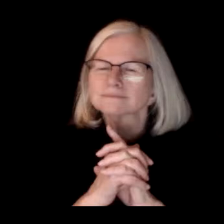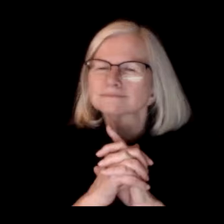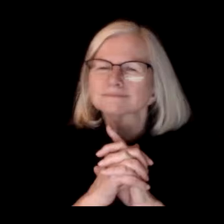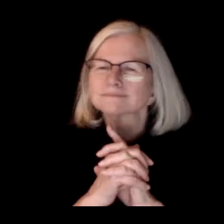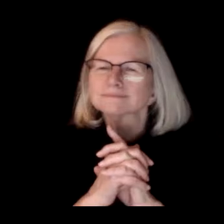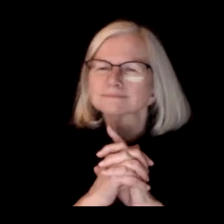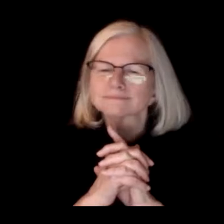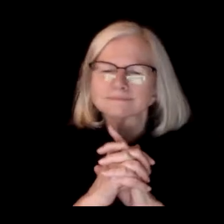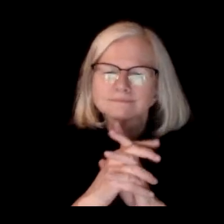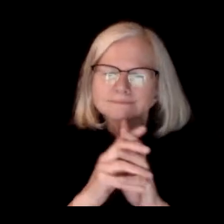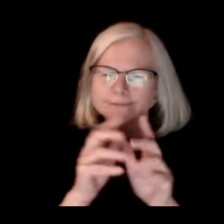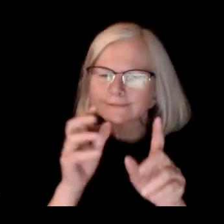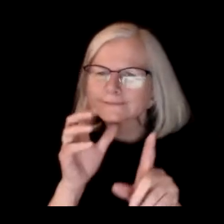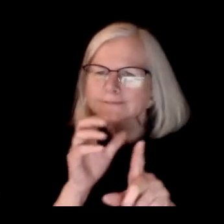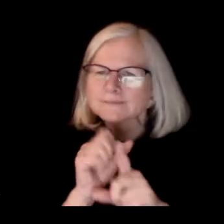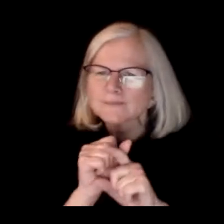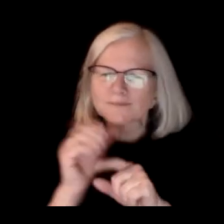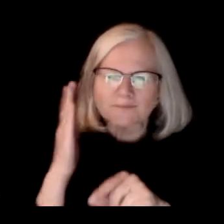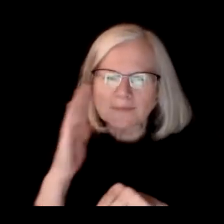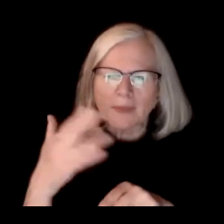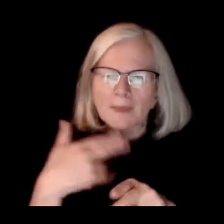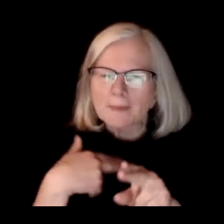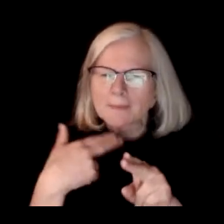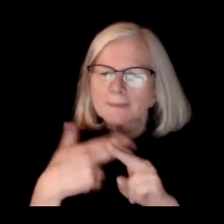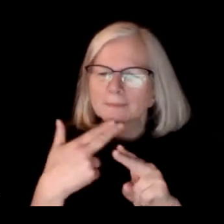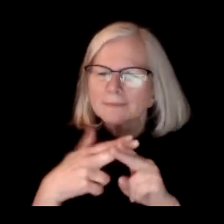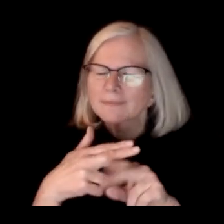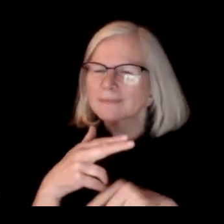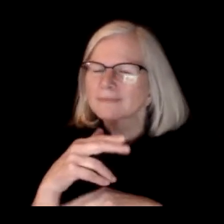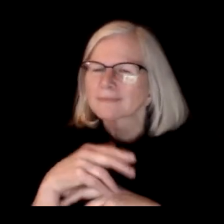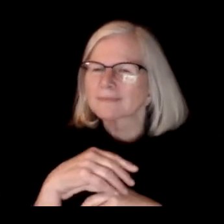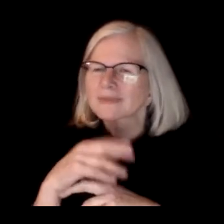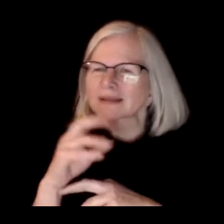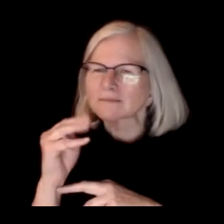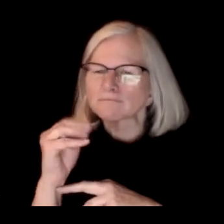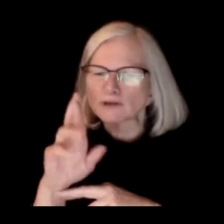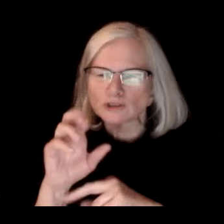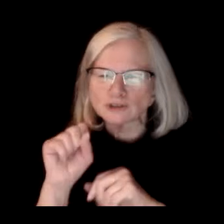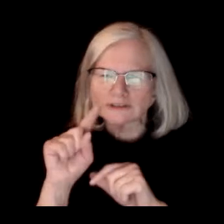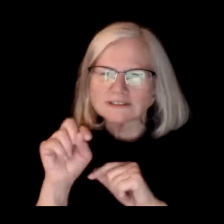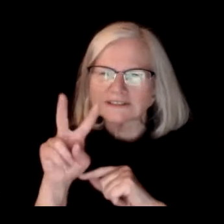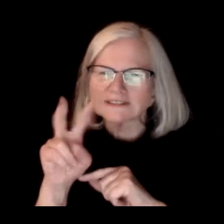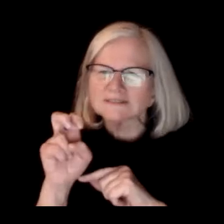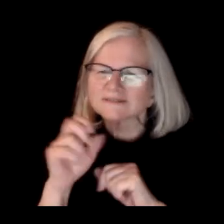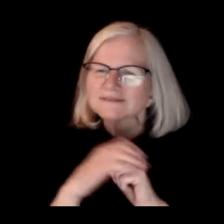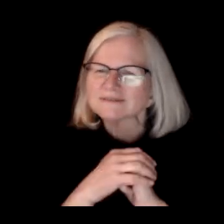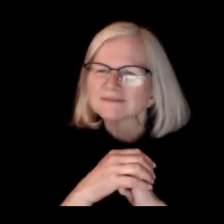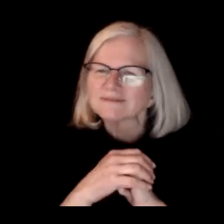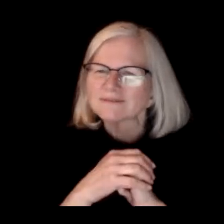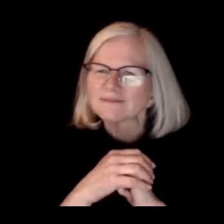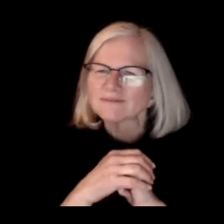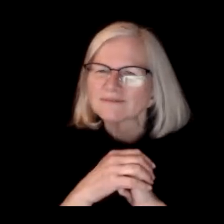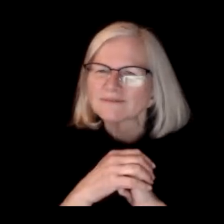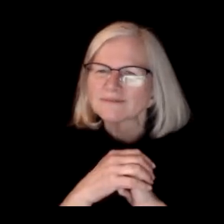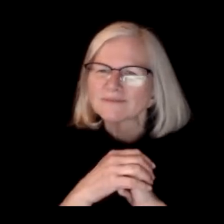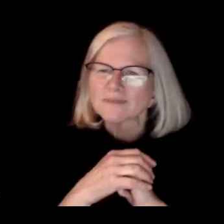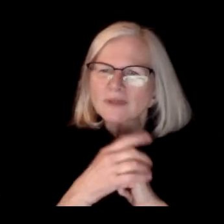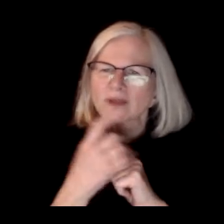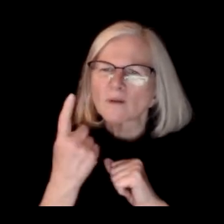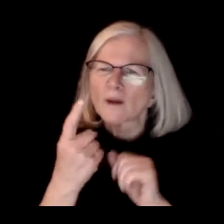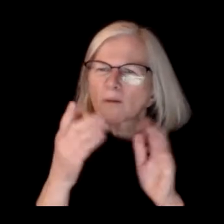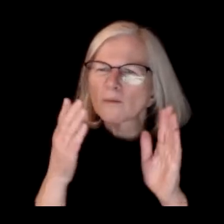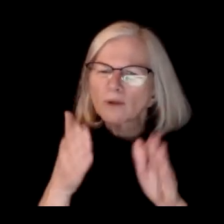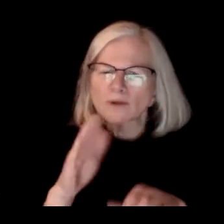hi, Commissioner. As you might know, Dr. Osterholm was on CTO radio earlier today. He said with the new UK